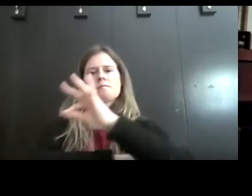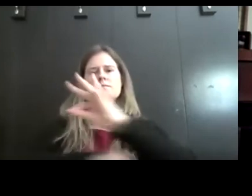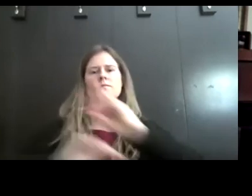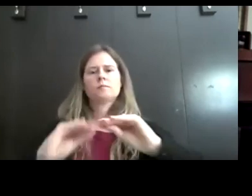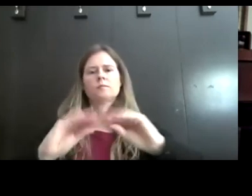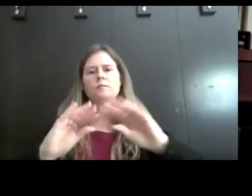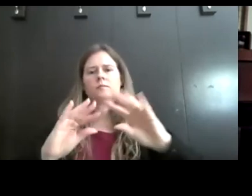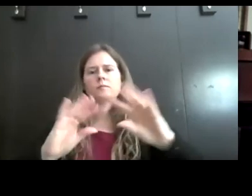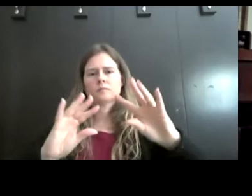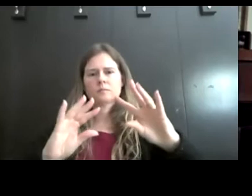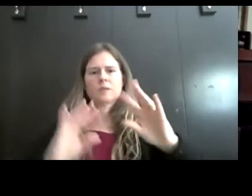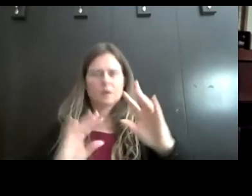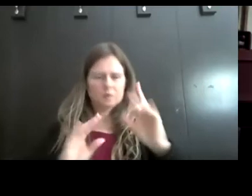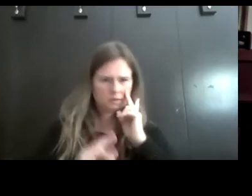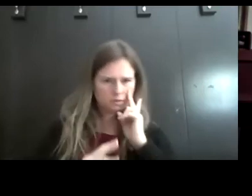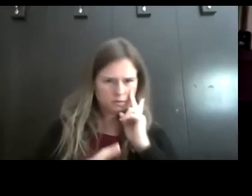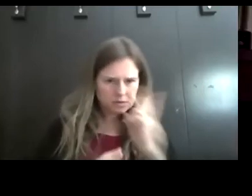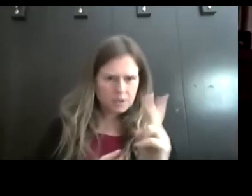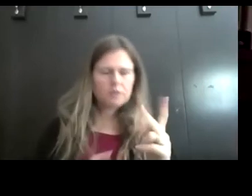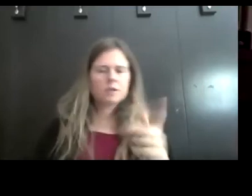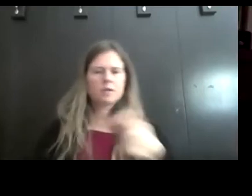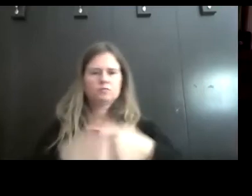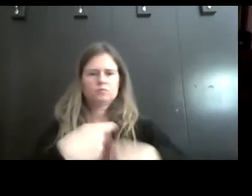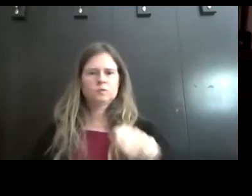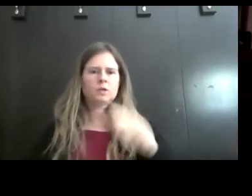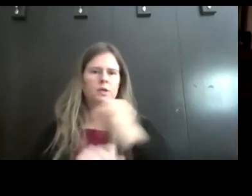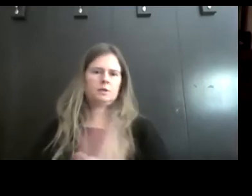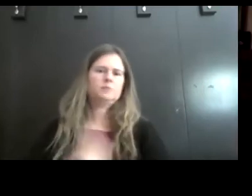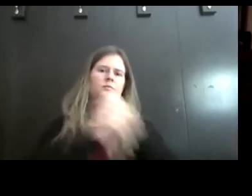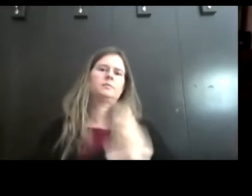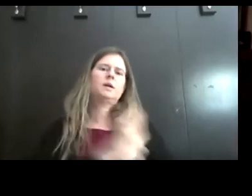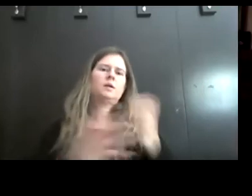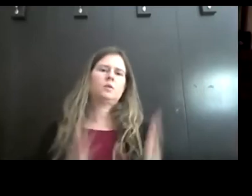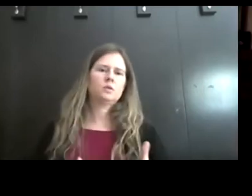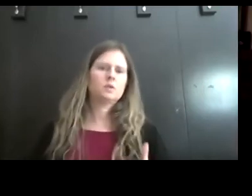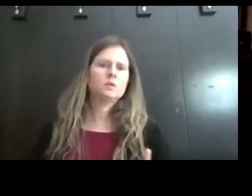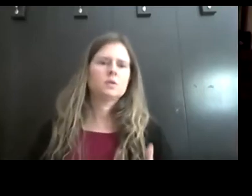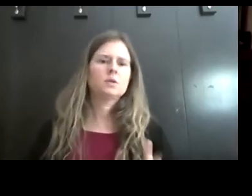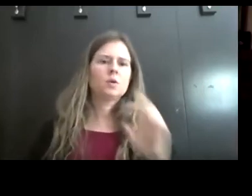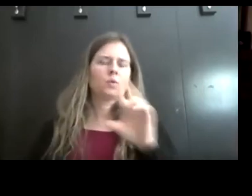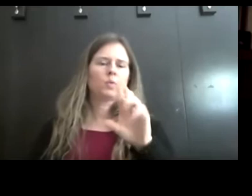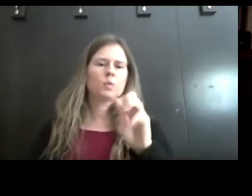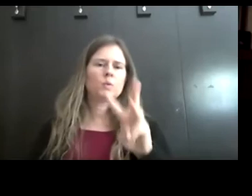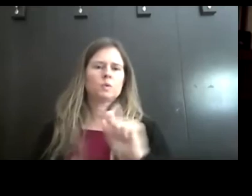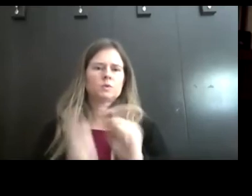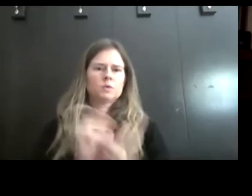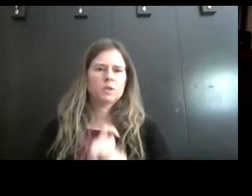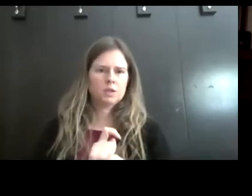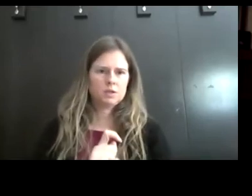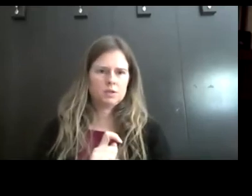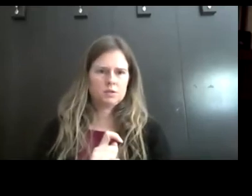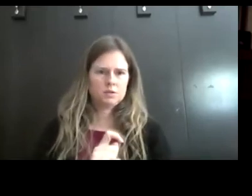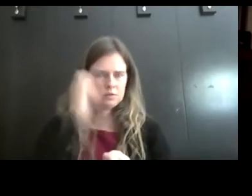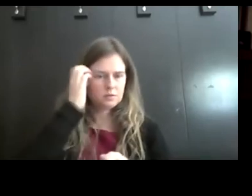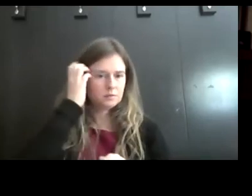crew change. So as I said, that's us making a crew change. We get a fresh paddlers, we put them in